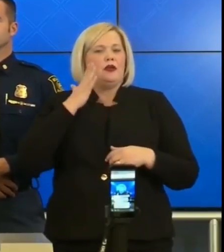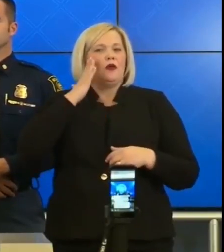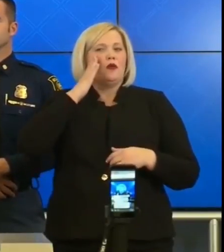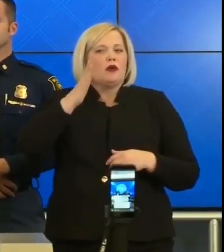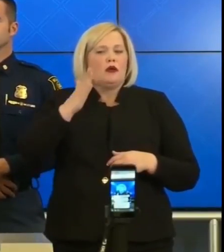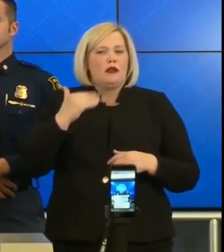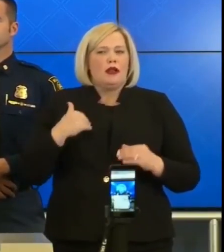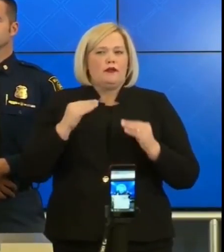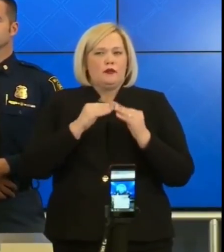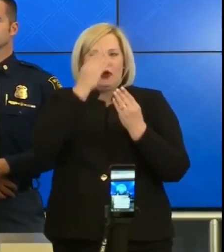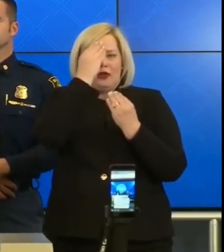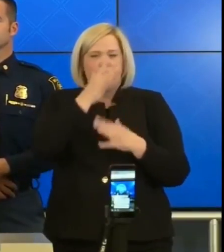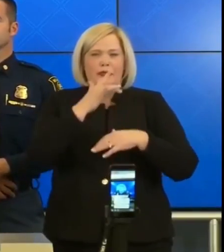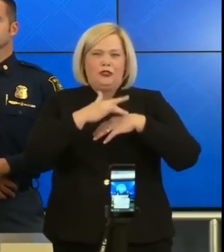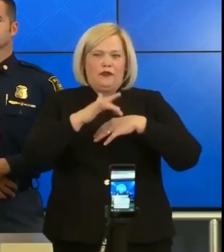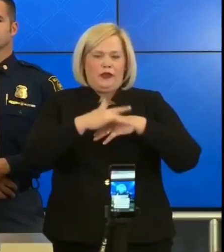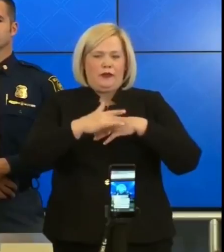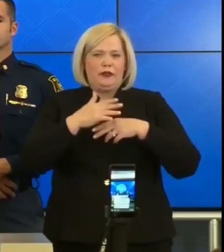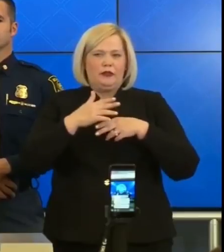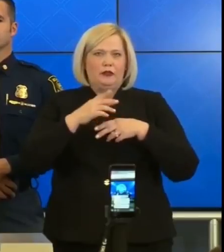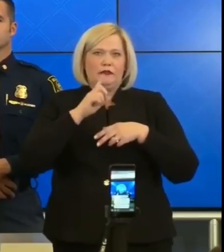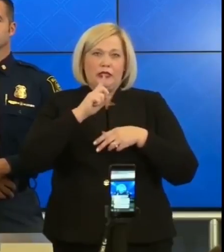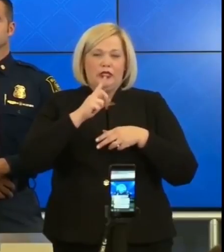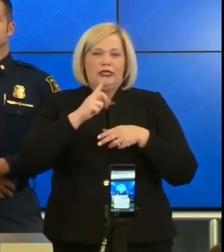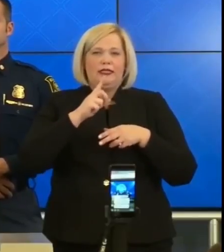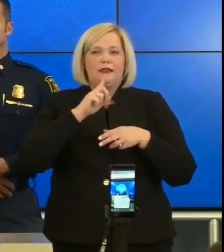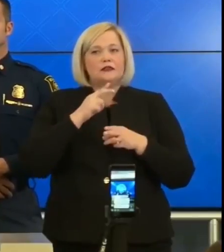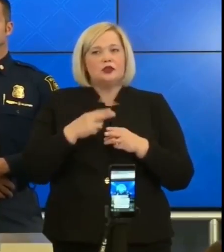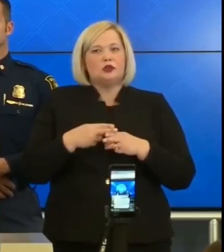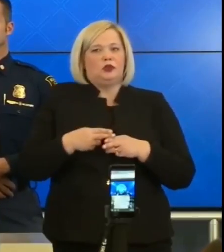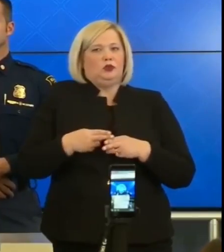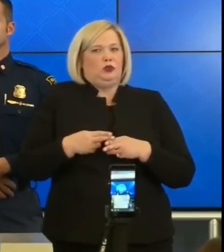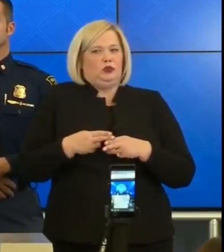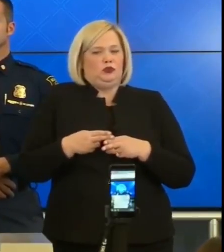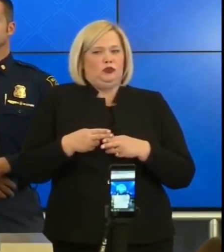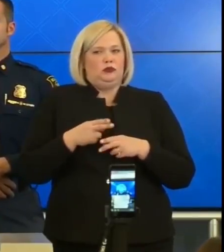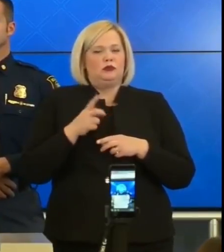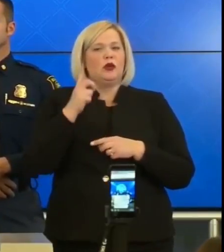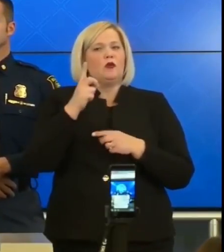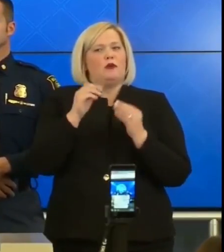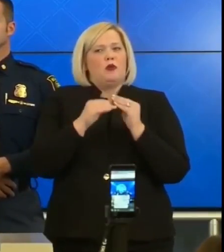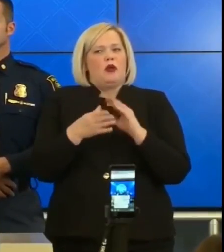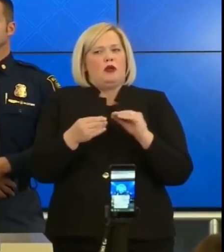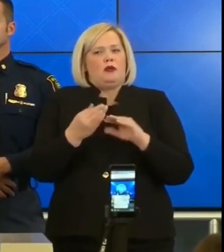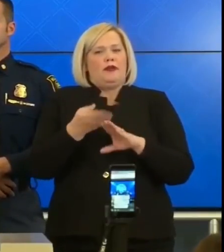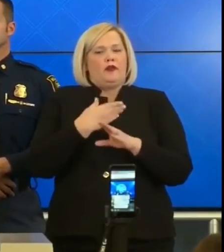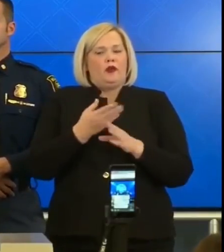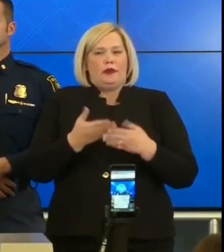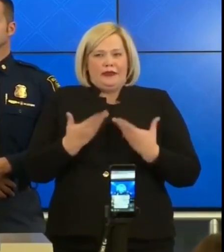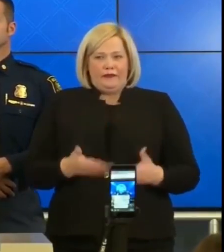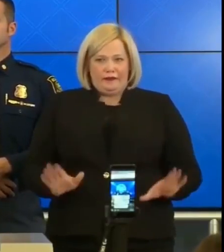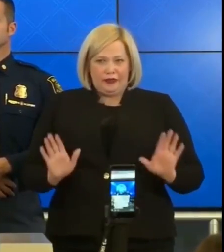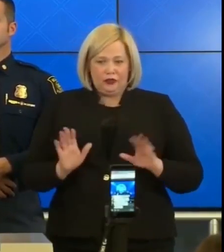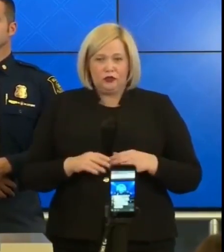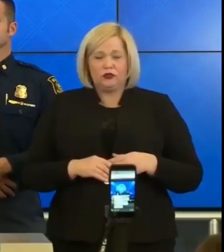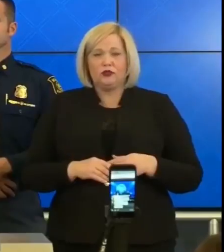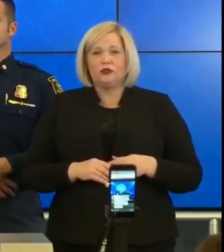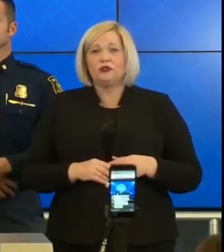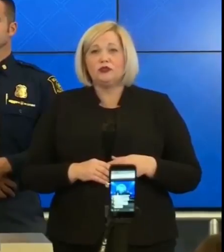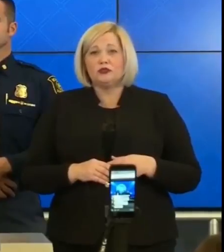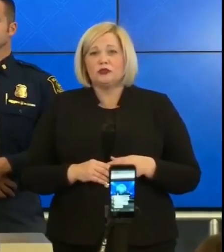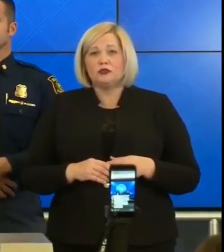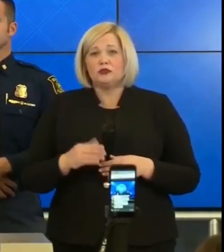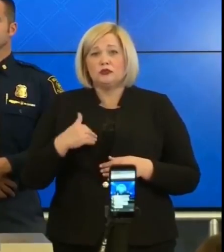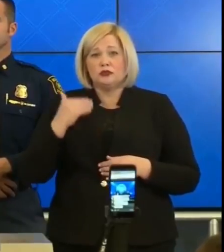further information available very, very soon. I'll just have one thing before we close. I know